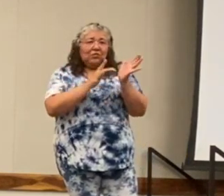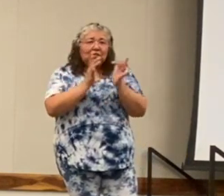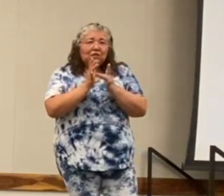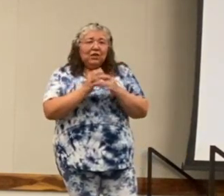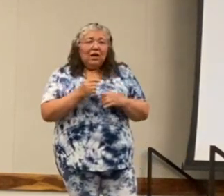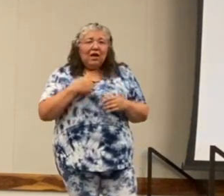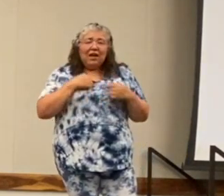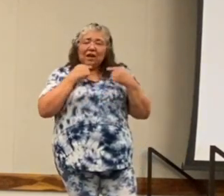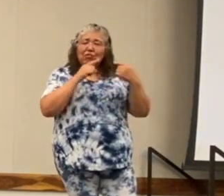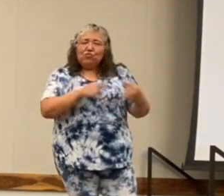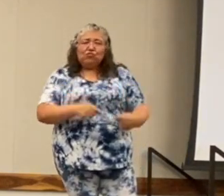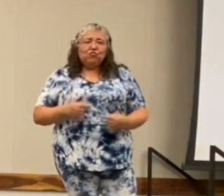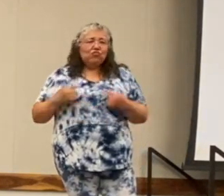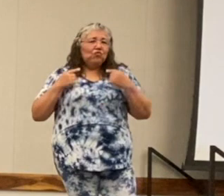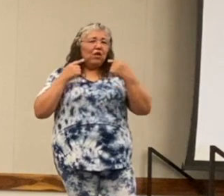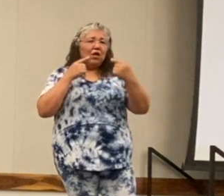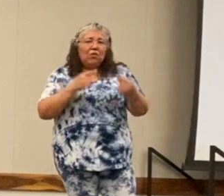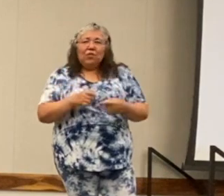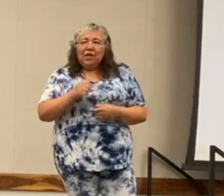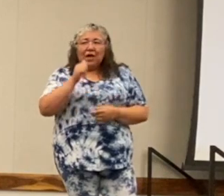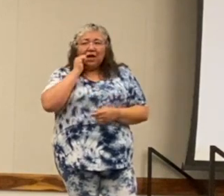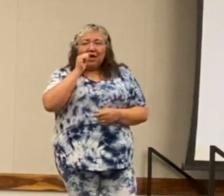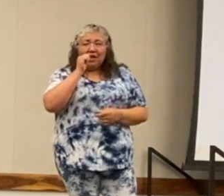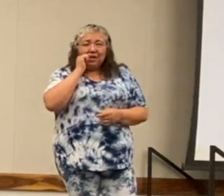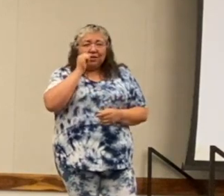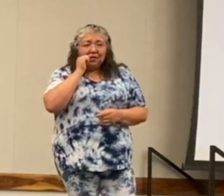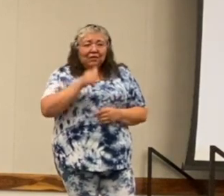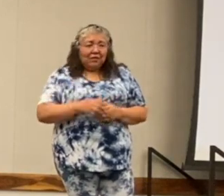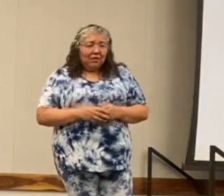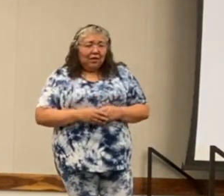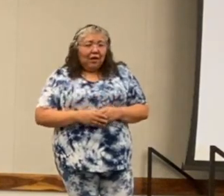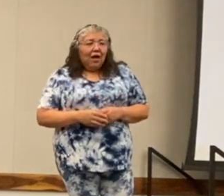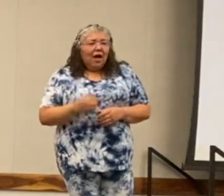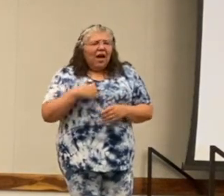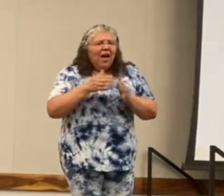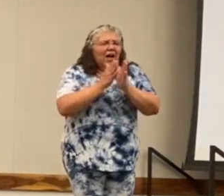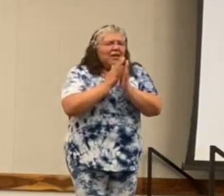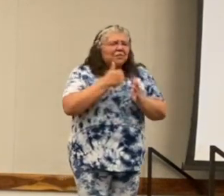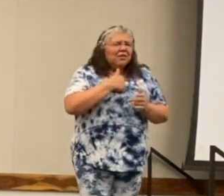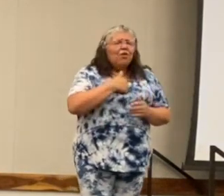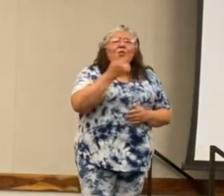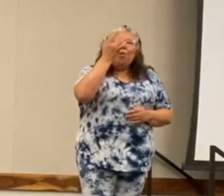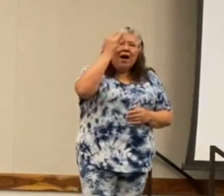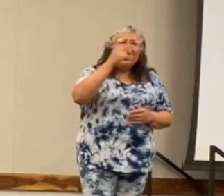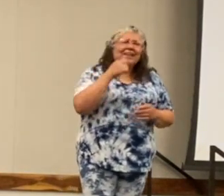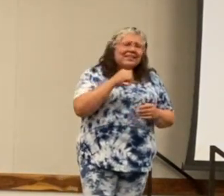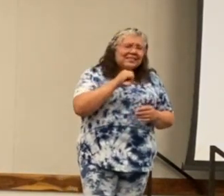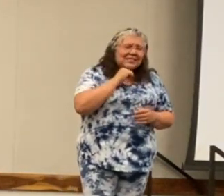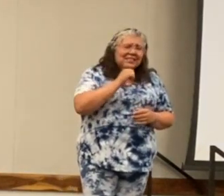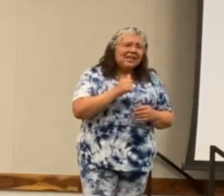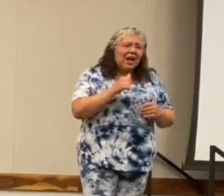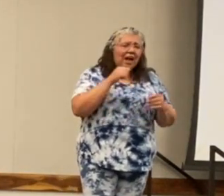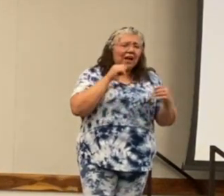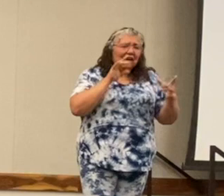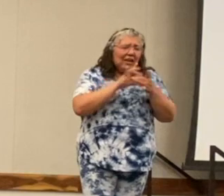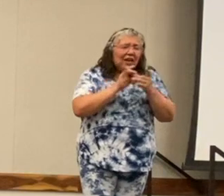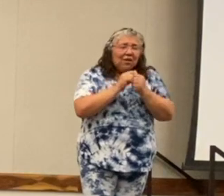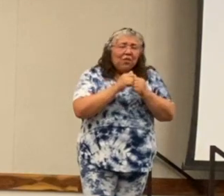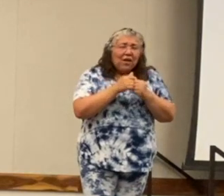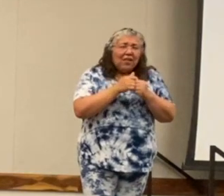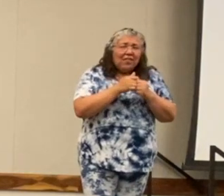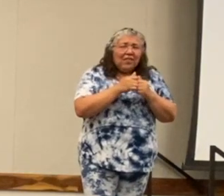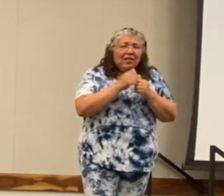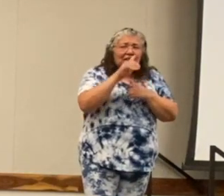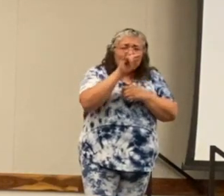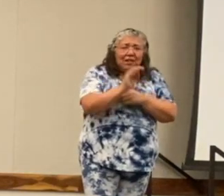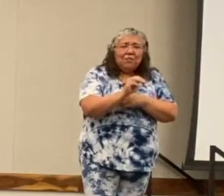And I struggle with that on a daily basis. I keep asking myself, why didn't I connect with him? Why didn't I go and reach